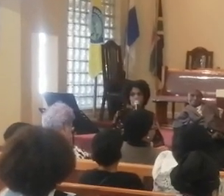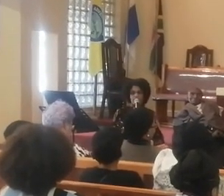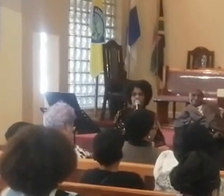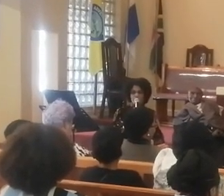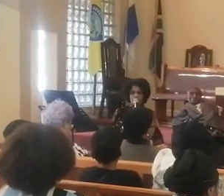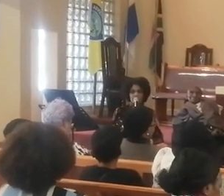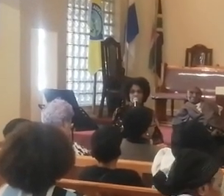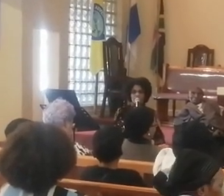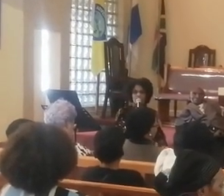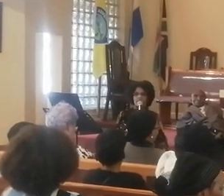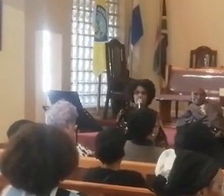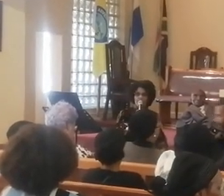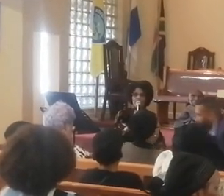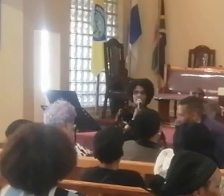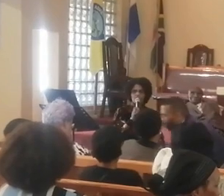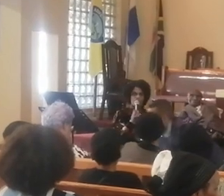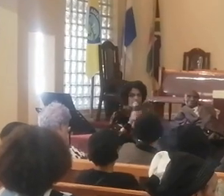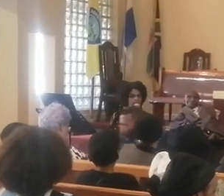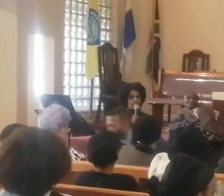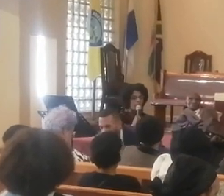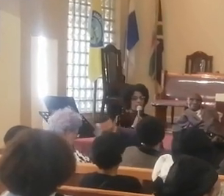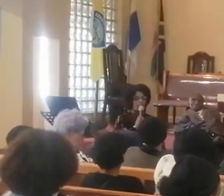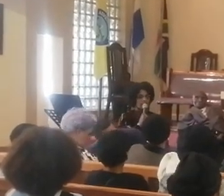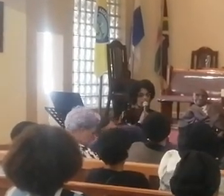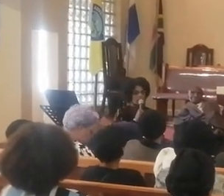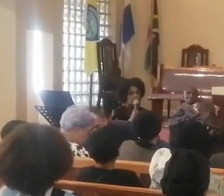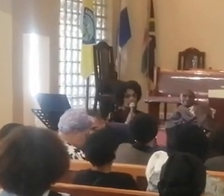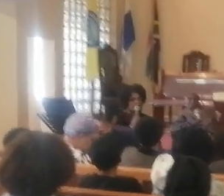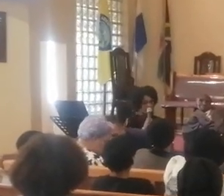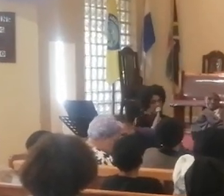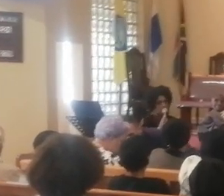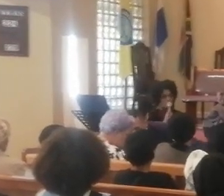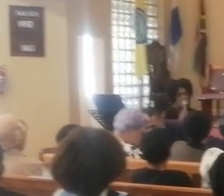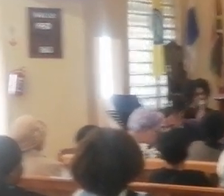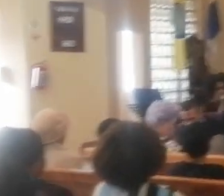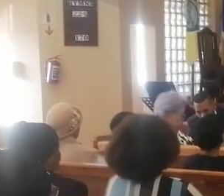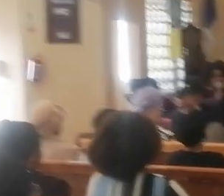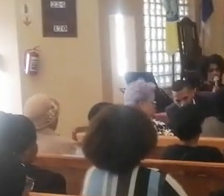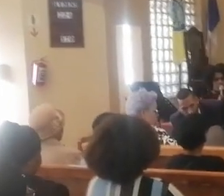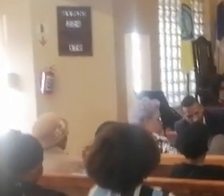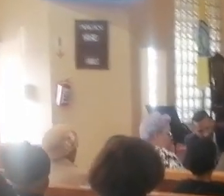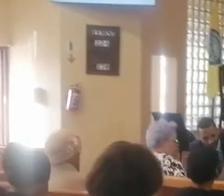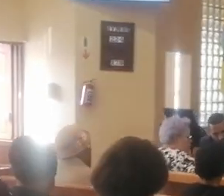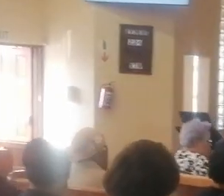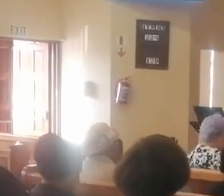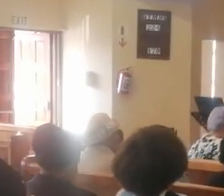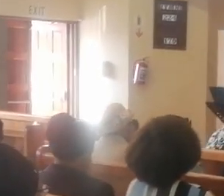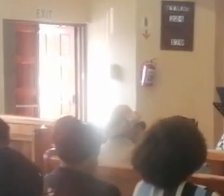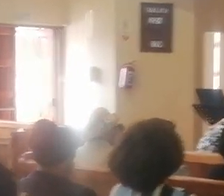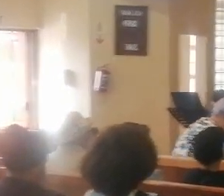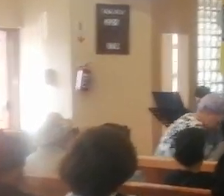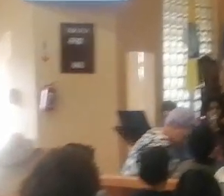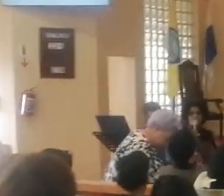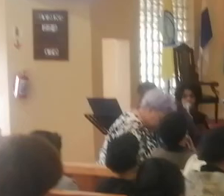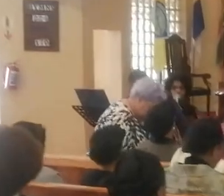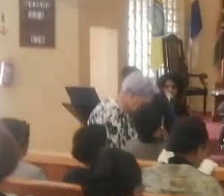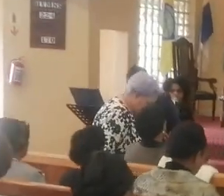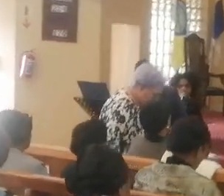But some of us never really think it that way. Whenever